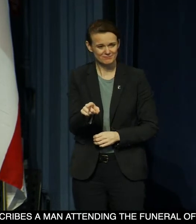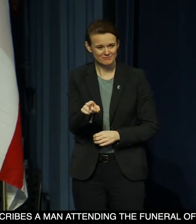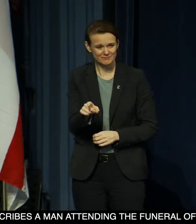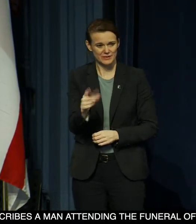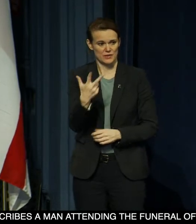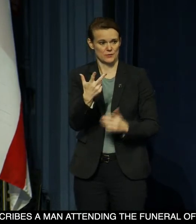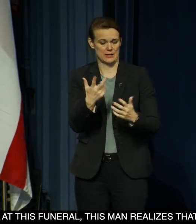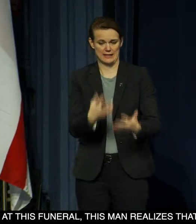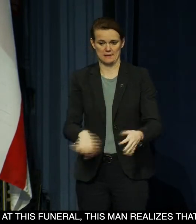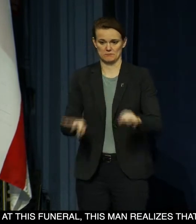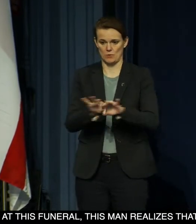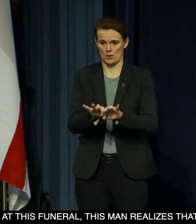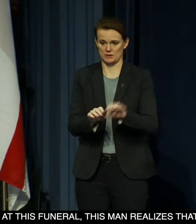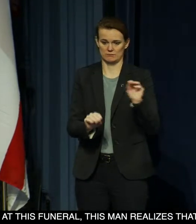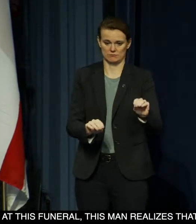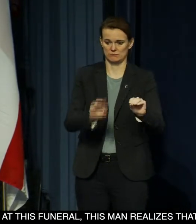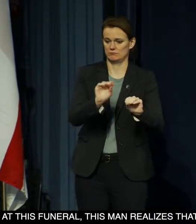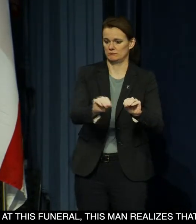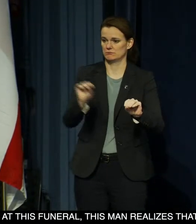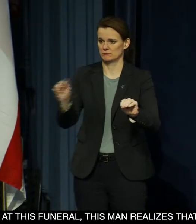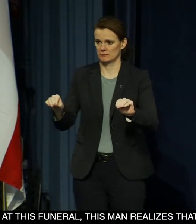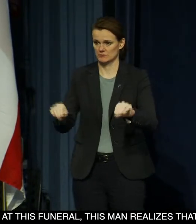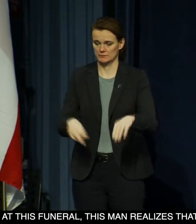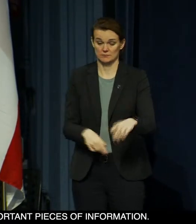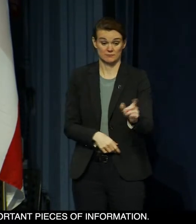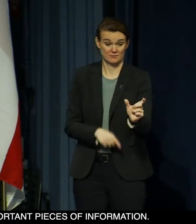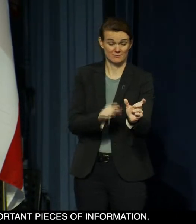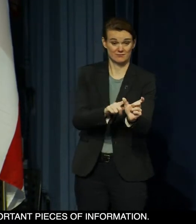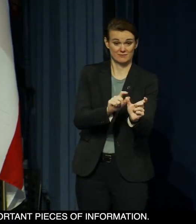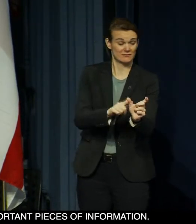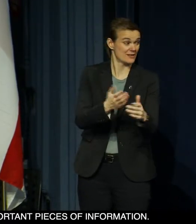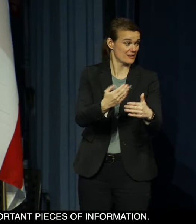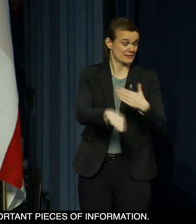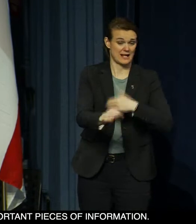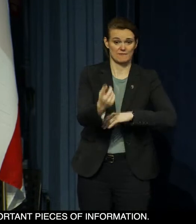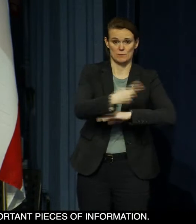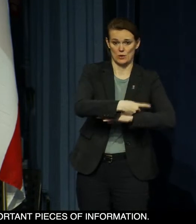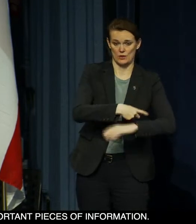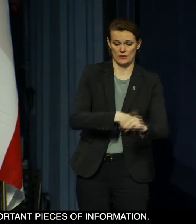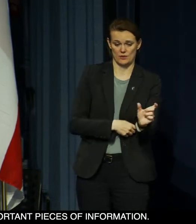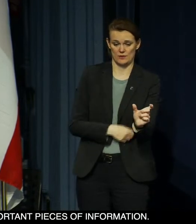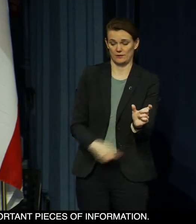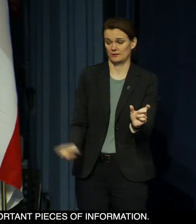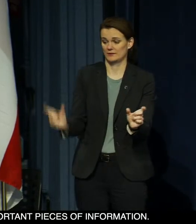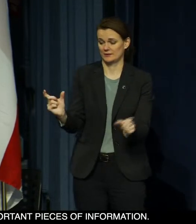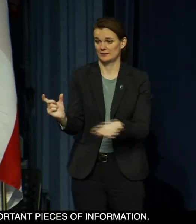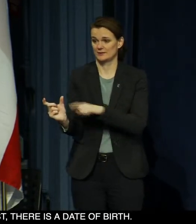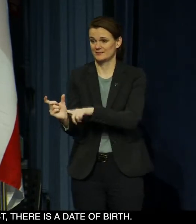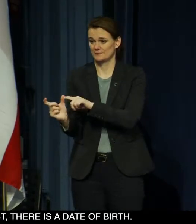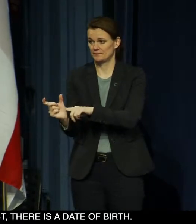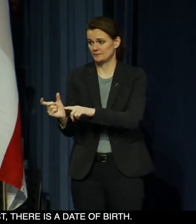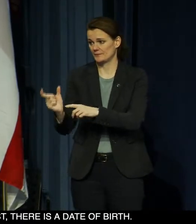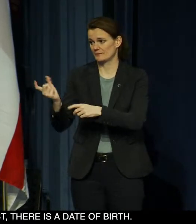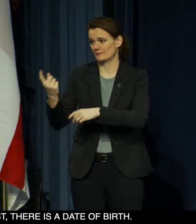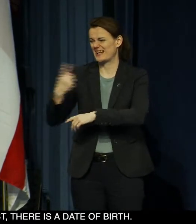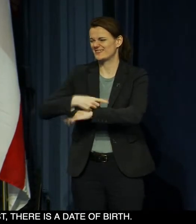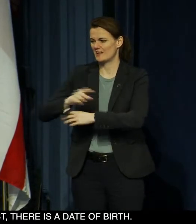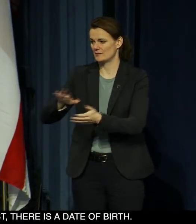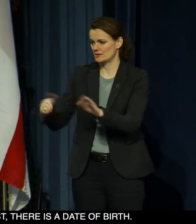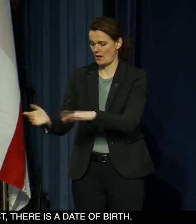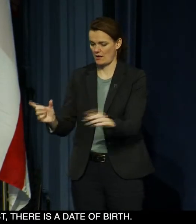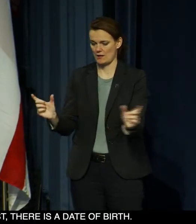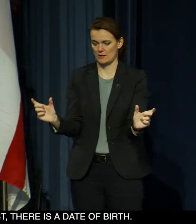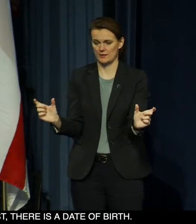pieces of information. First, there's a date of birth, and then there's a date of passing. And in between those